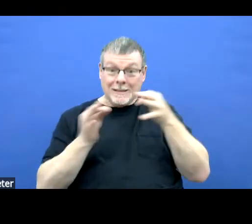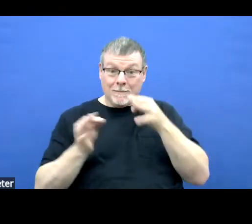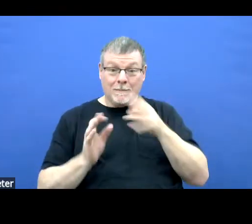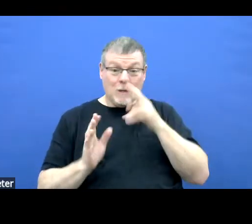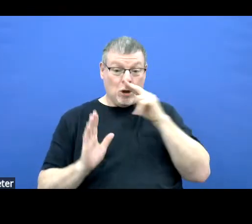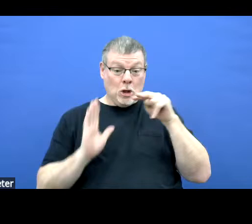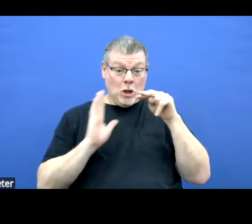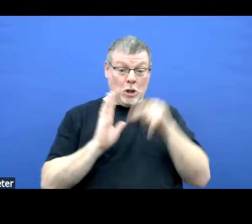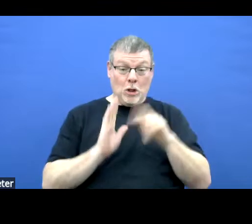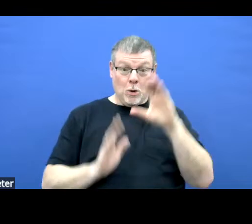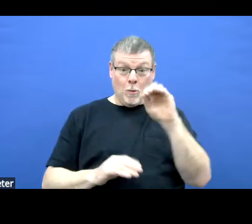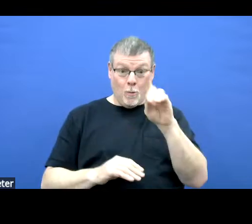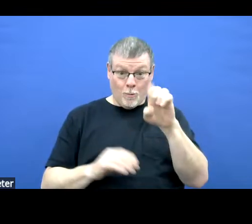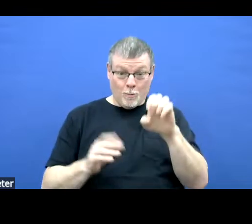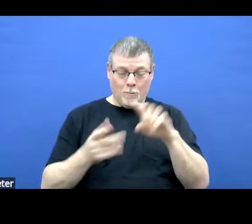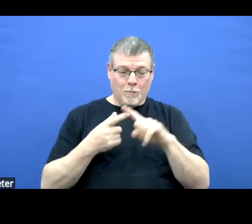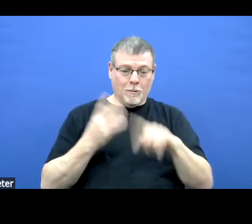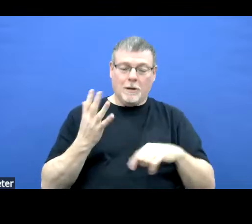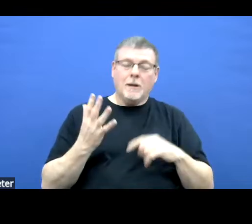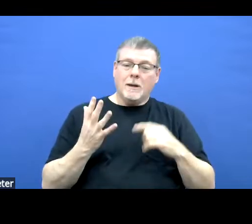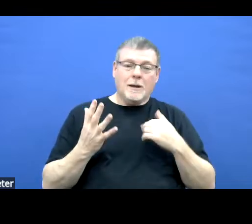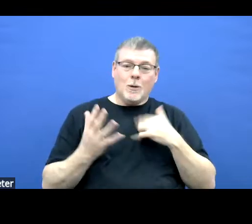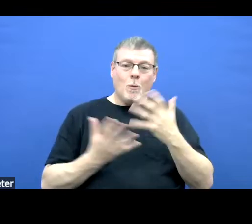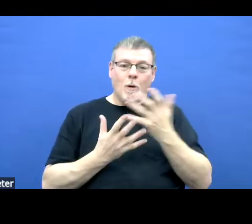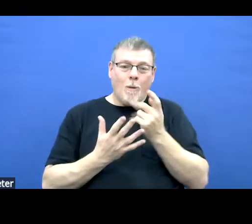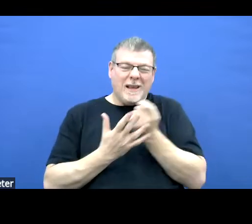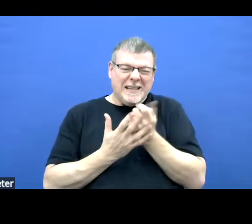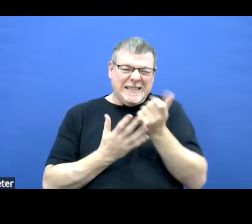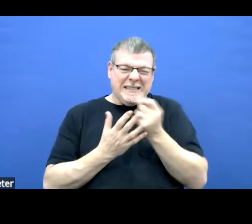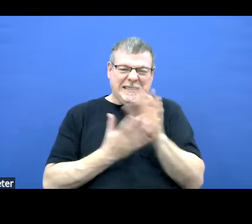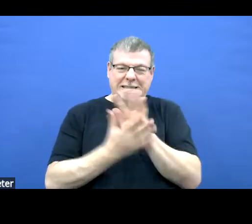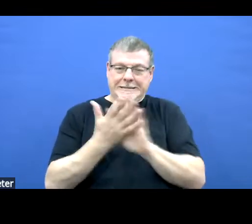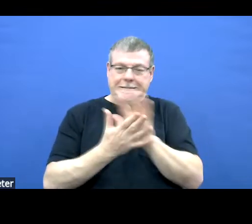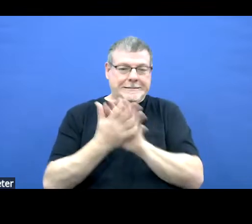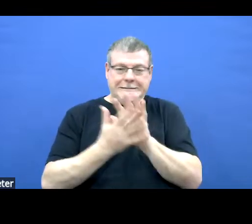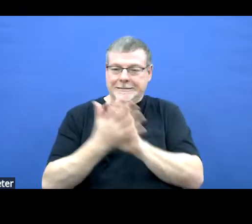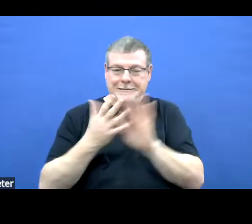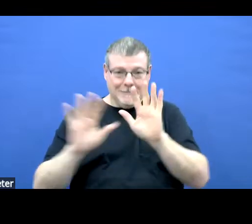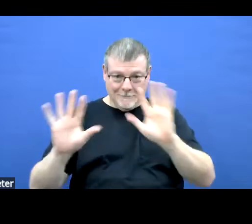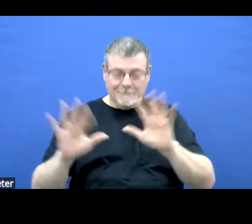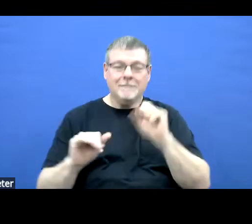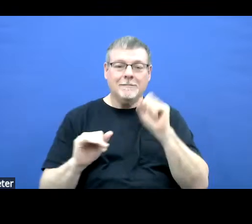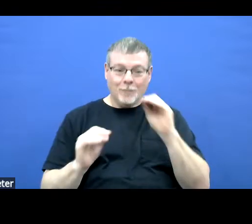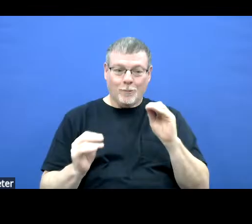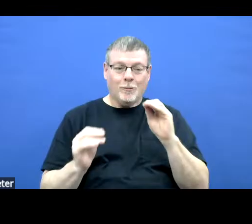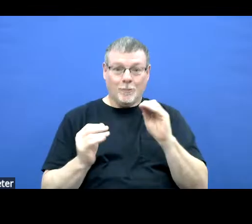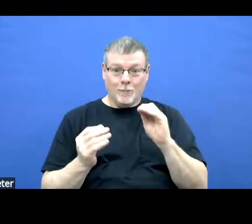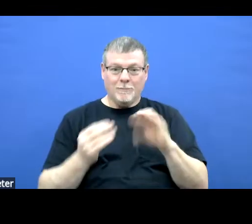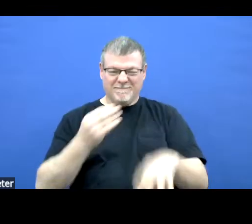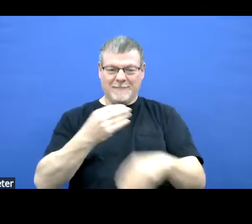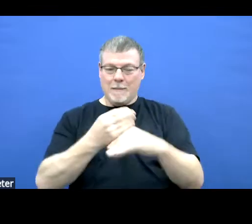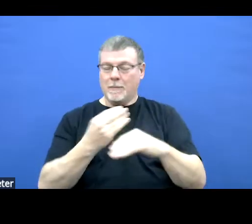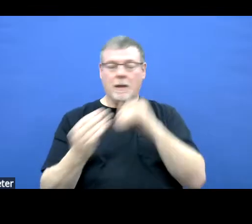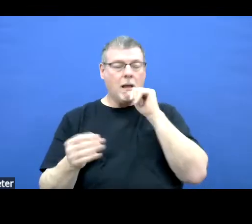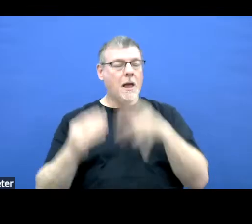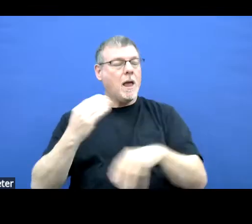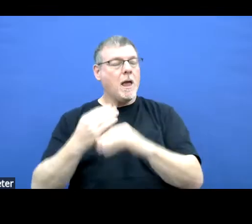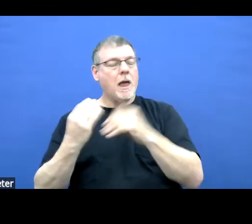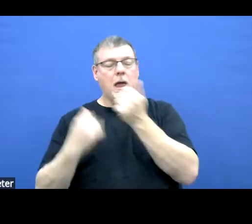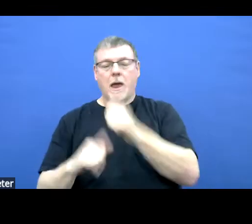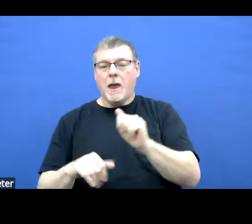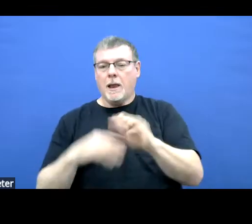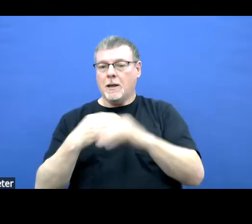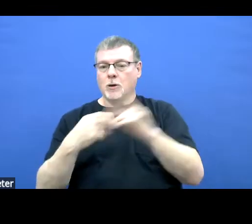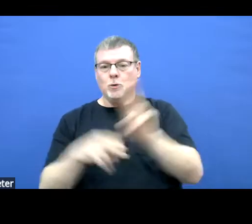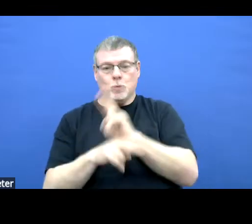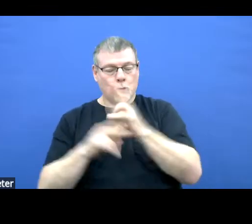code, it's there. So we just want to get rid of that ambiguity. So now we just want to update. We're not adding any additional uses. Those